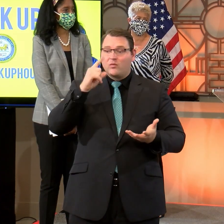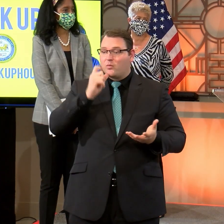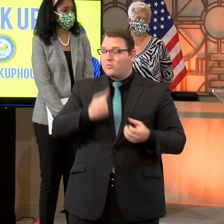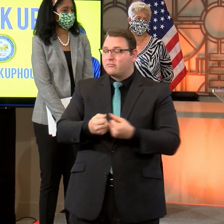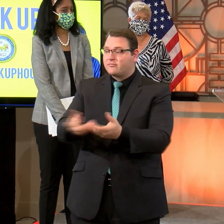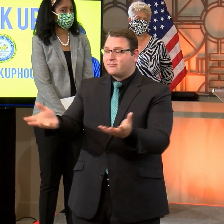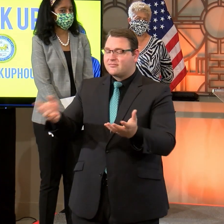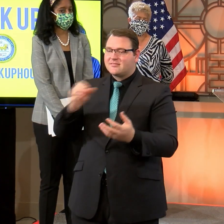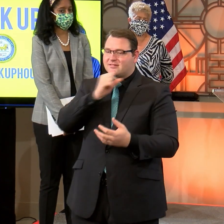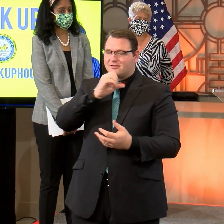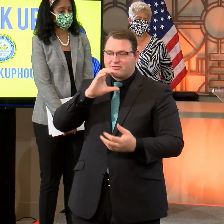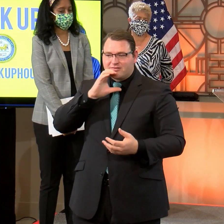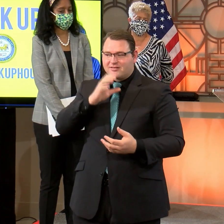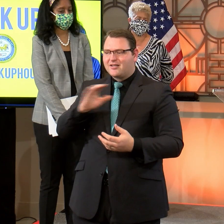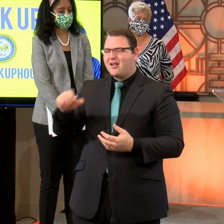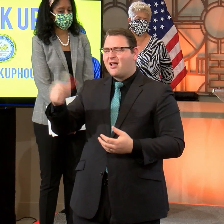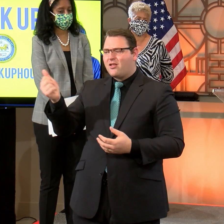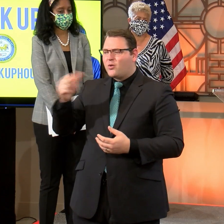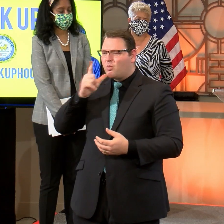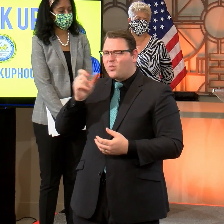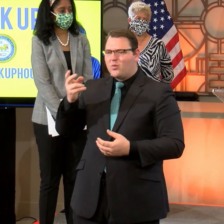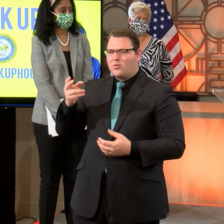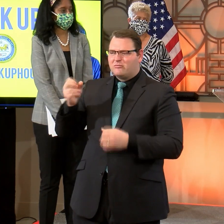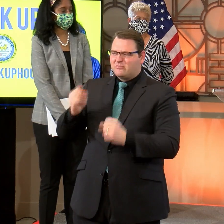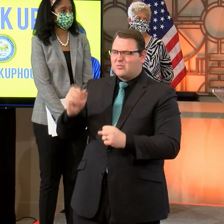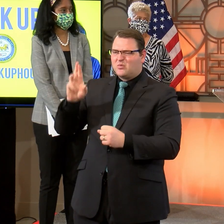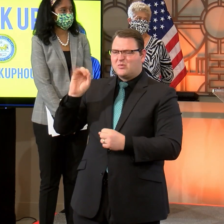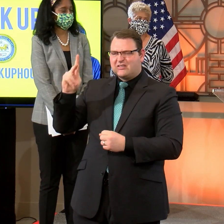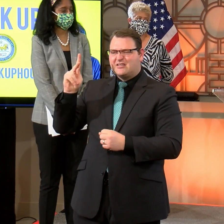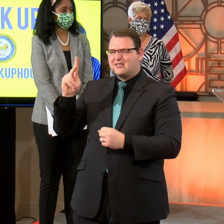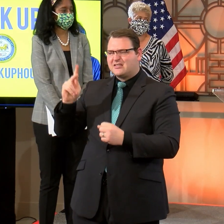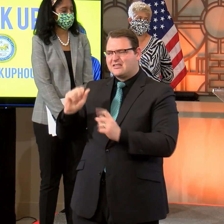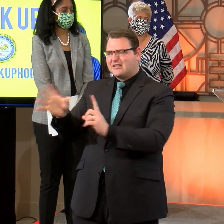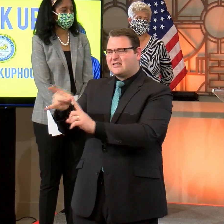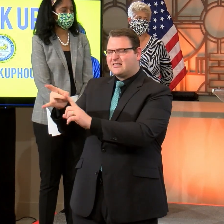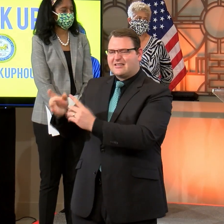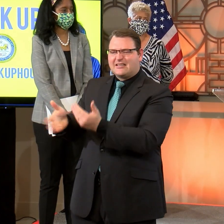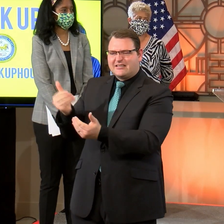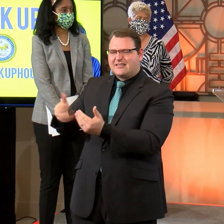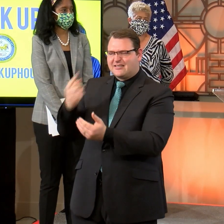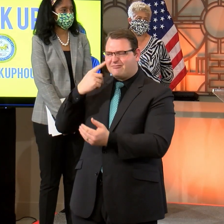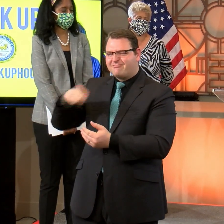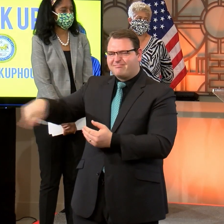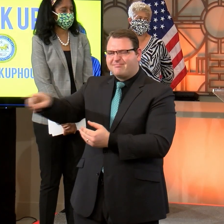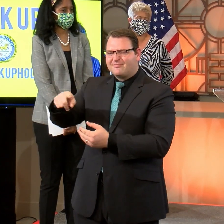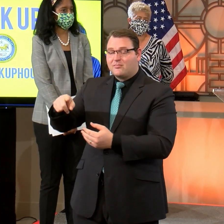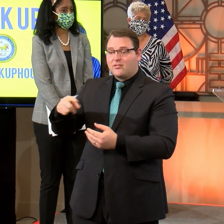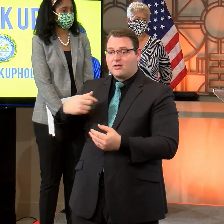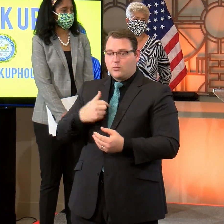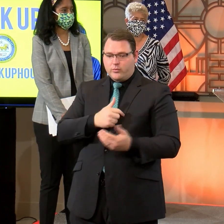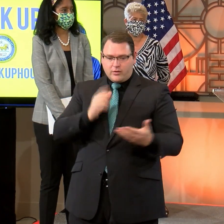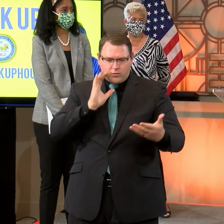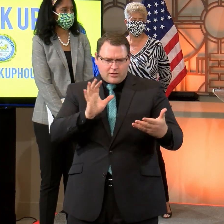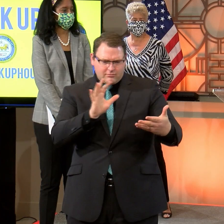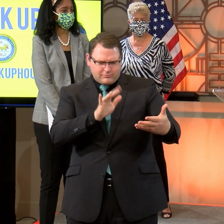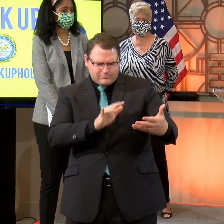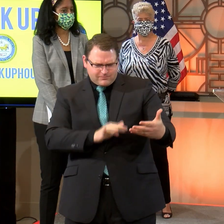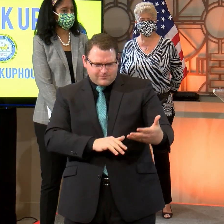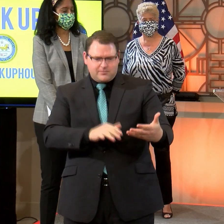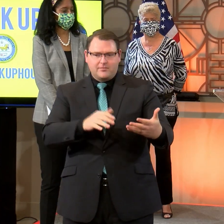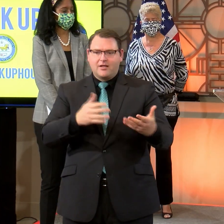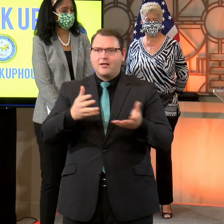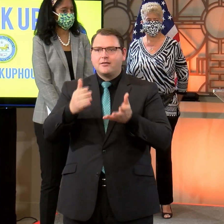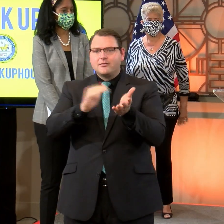and other high risk of getting COVID-19. Utilizing data and working with healthcare professionals, we